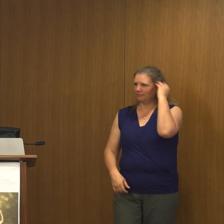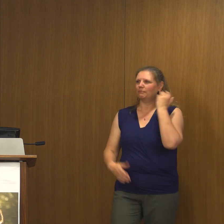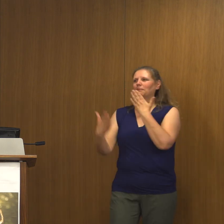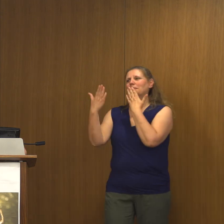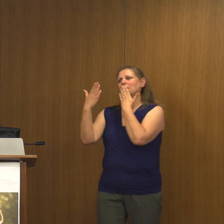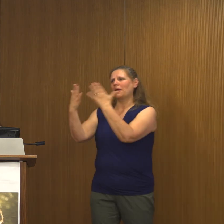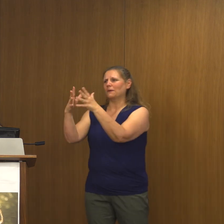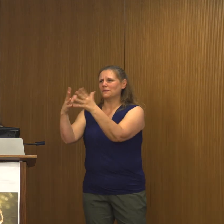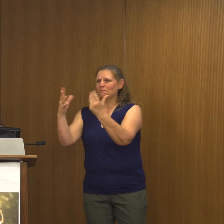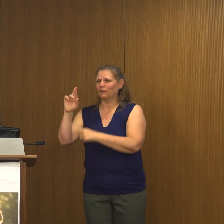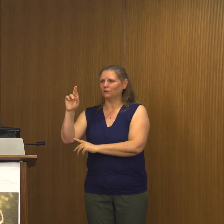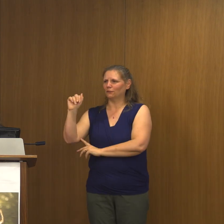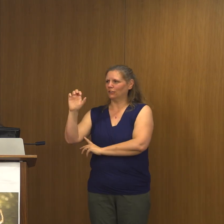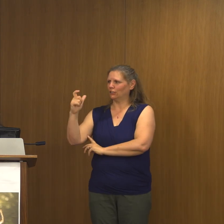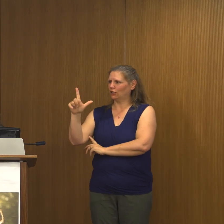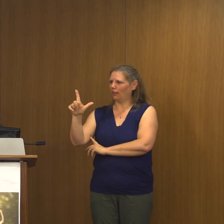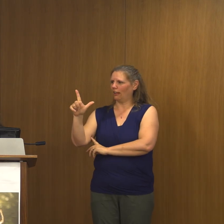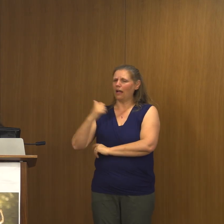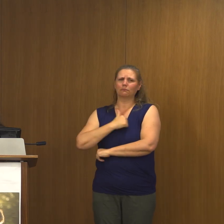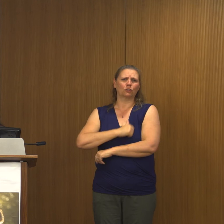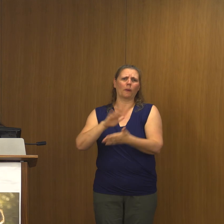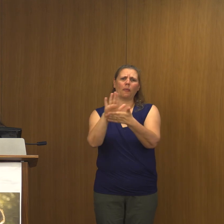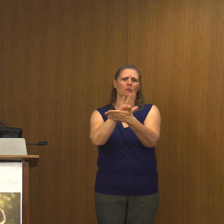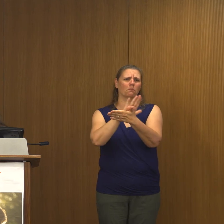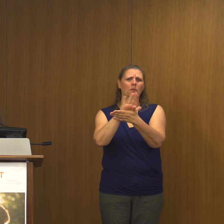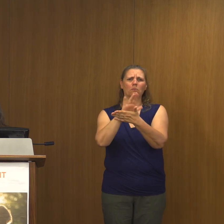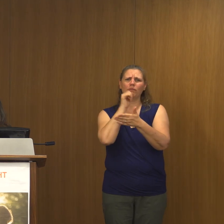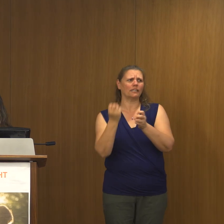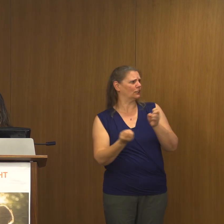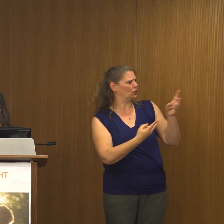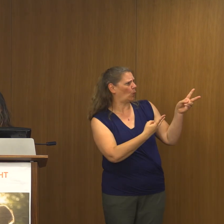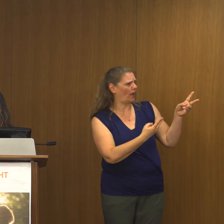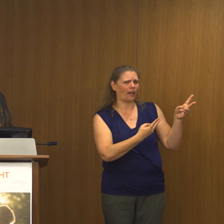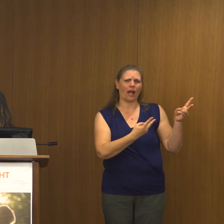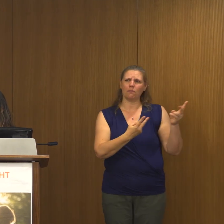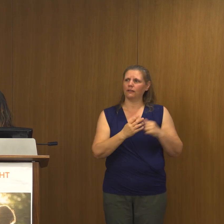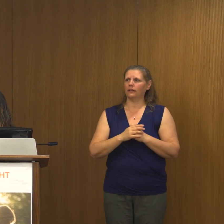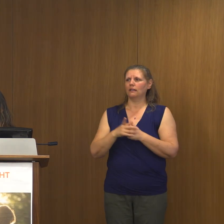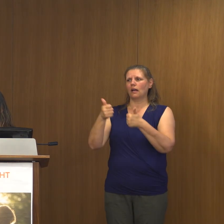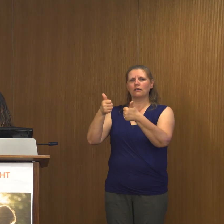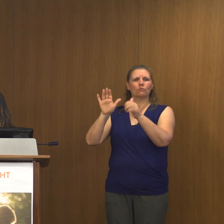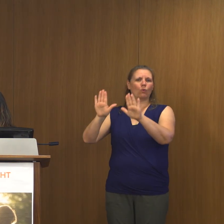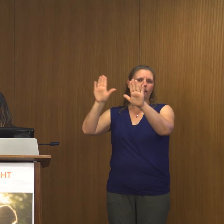Thank you so much, Rachel. I'm sorry that we didn't come, but that was excellent. I guess we all agree.